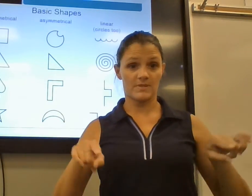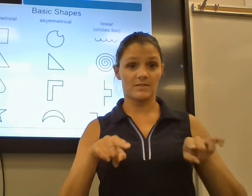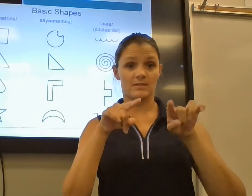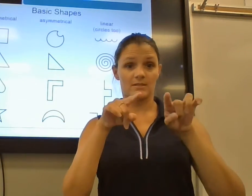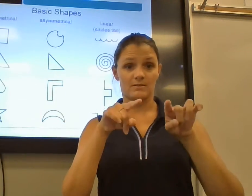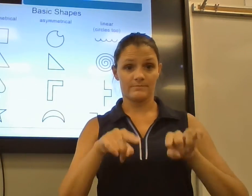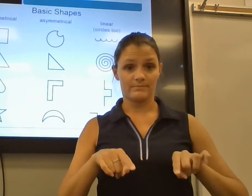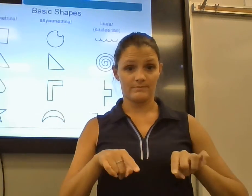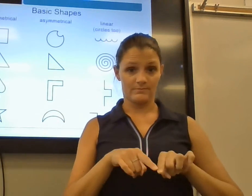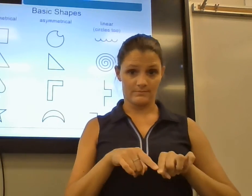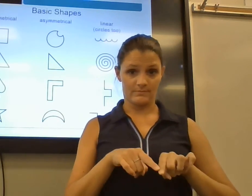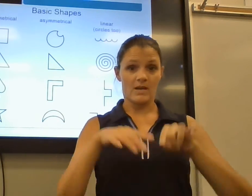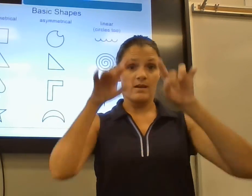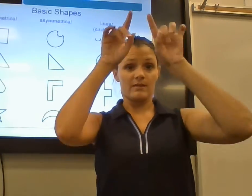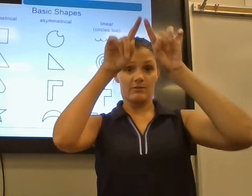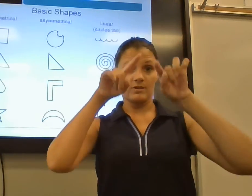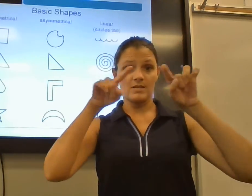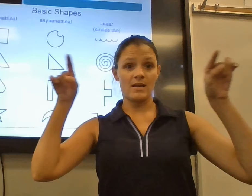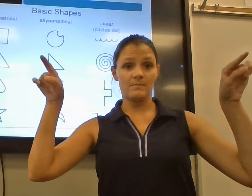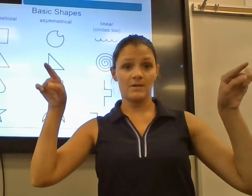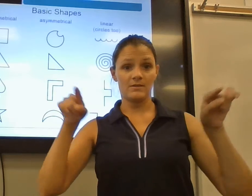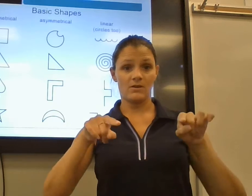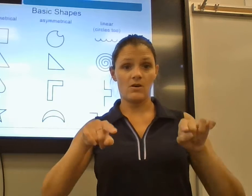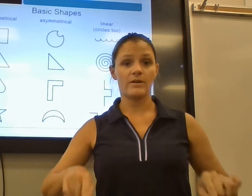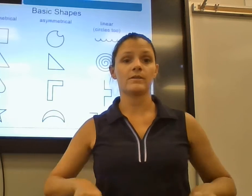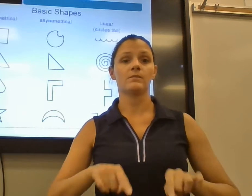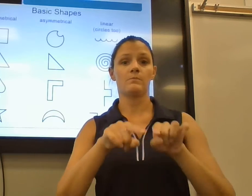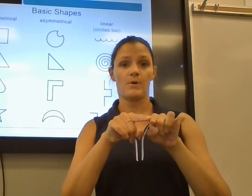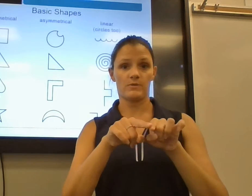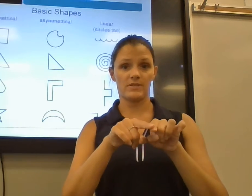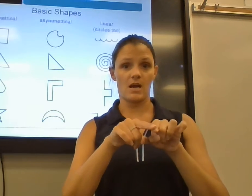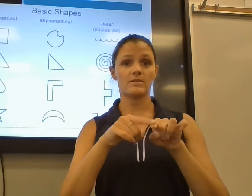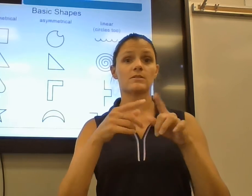shapes. They're the same on both sides.